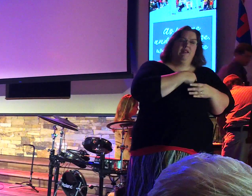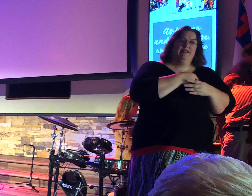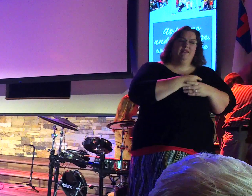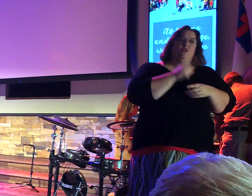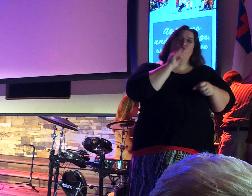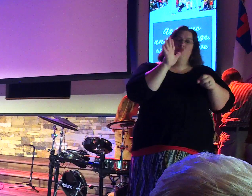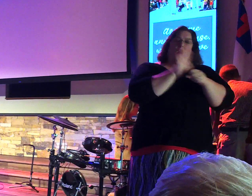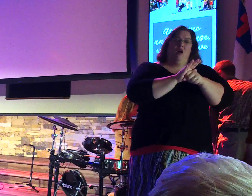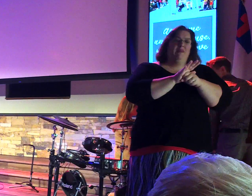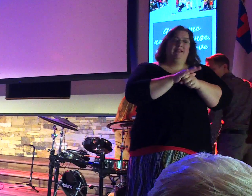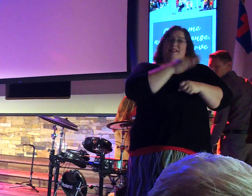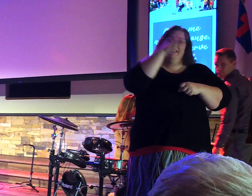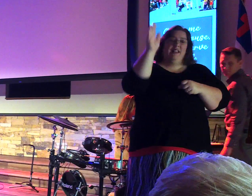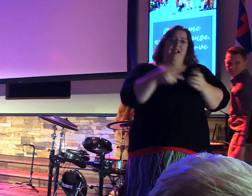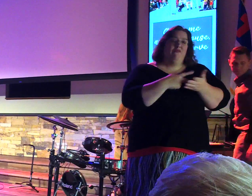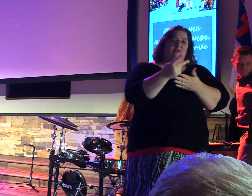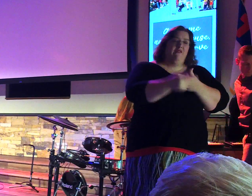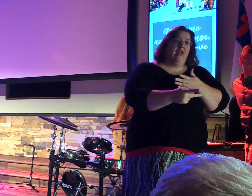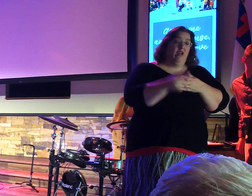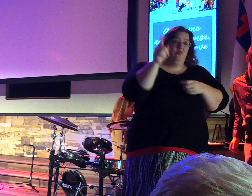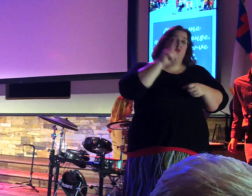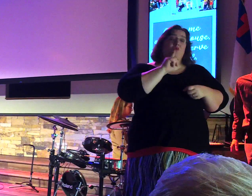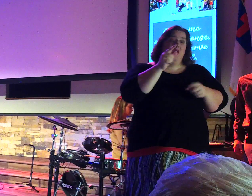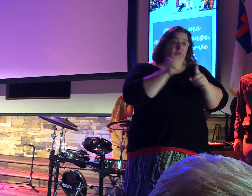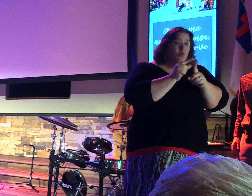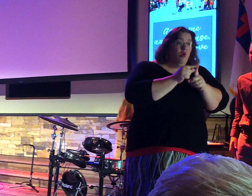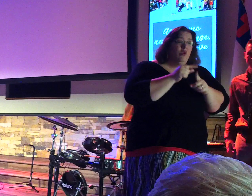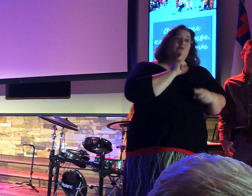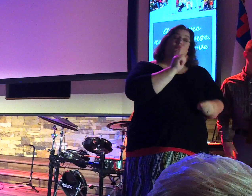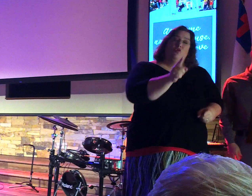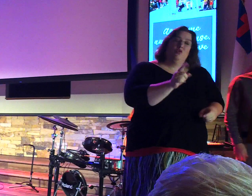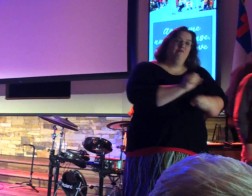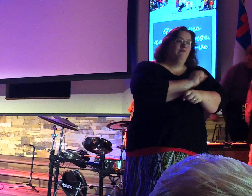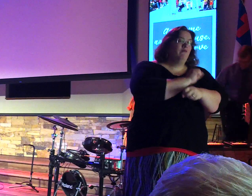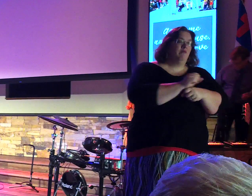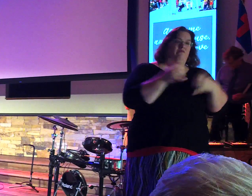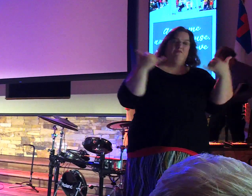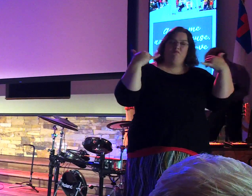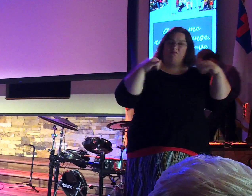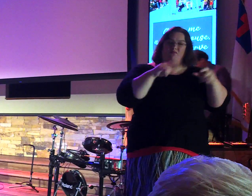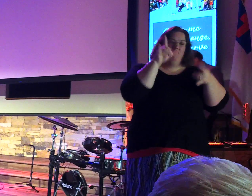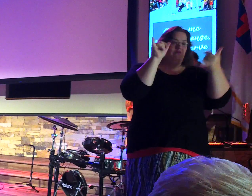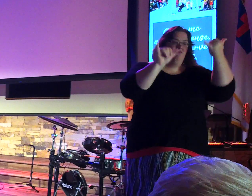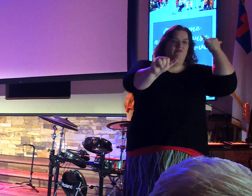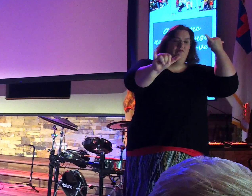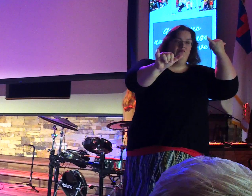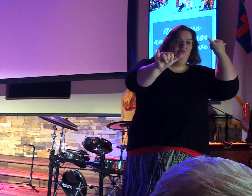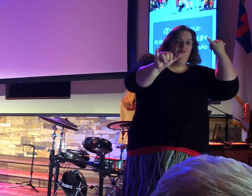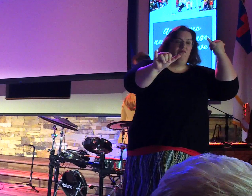Your promises, they never fail. What You say is true, remains true throughout all of time.